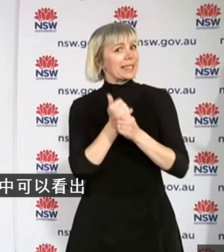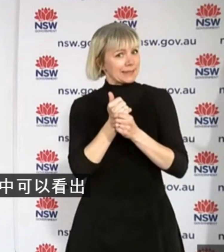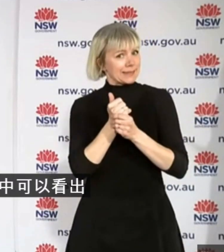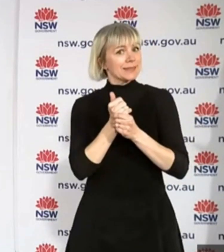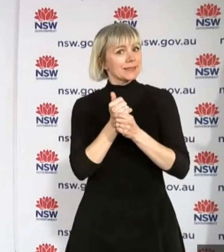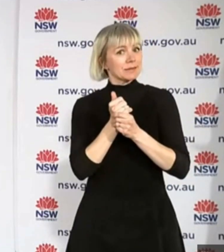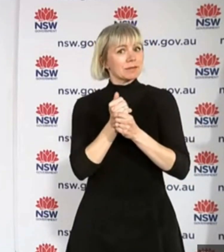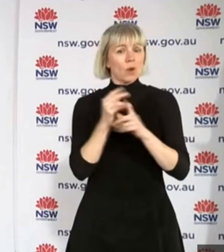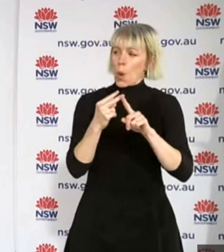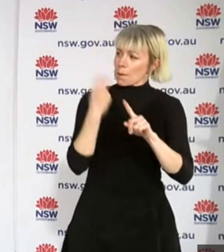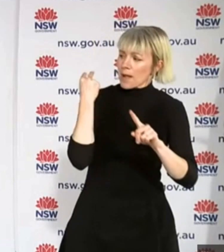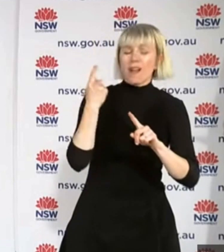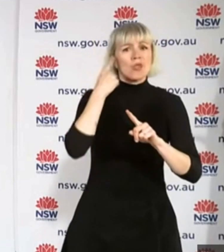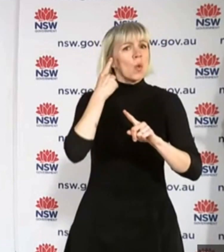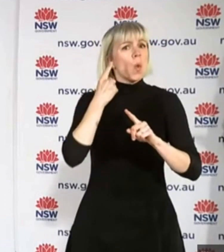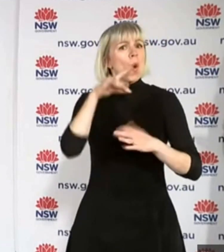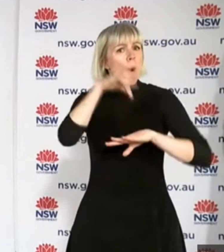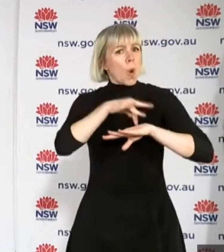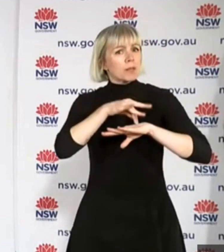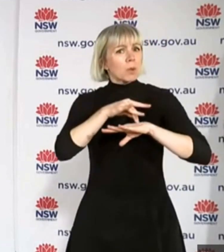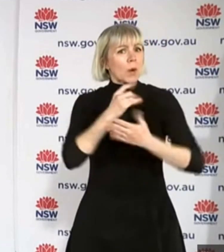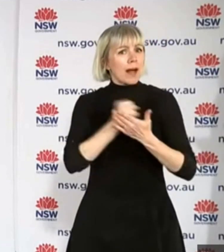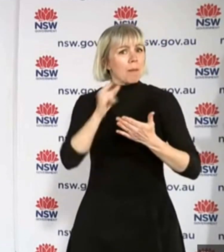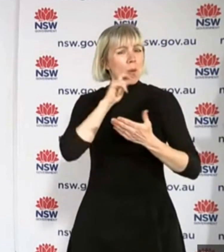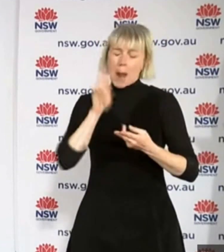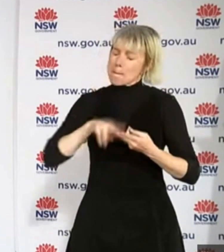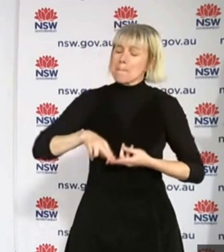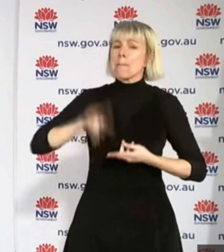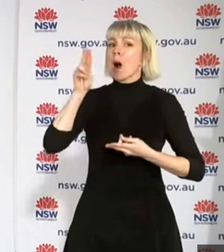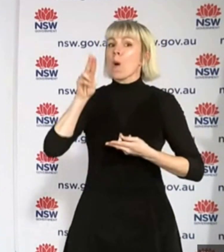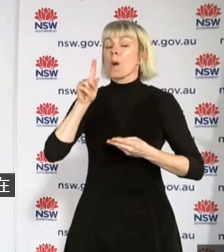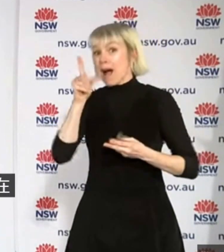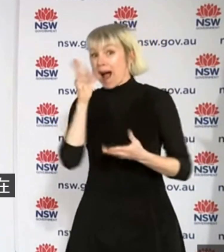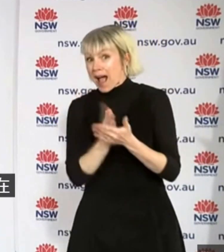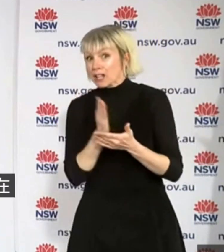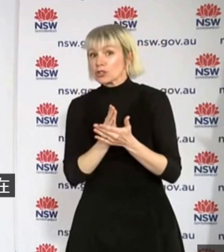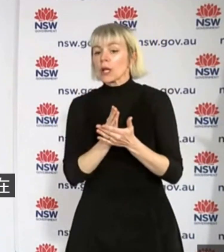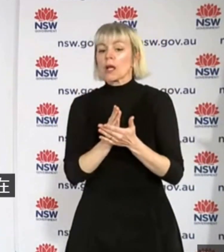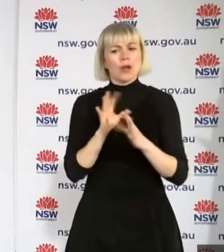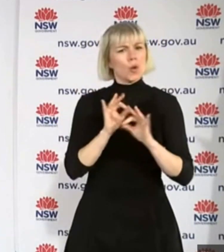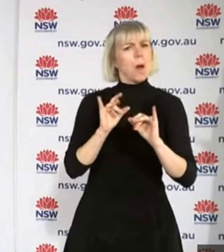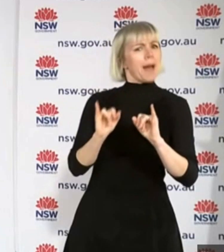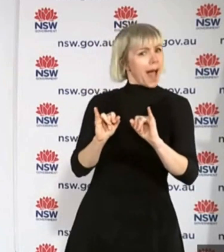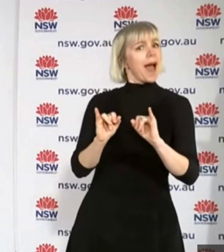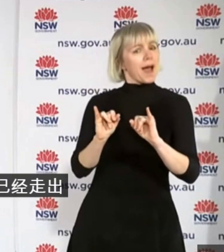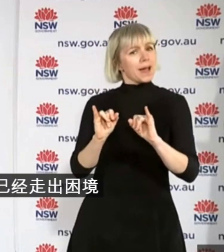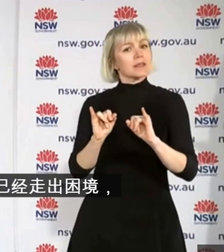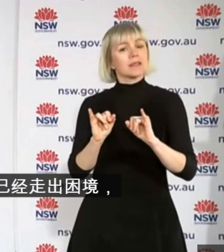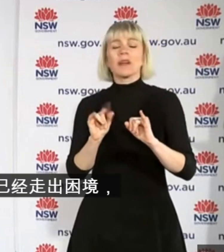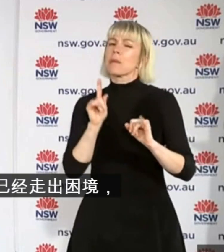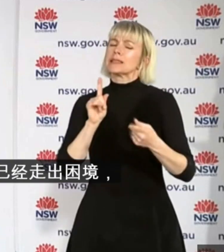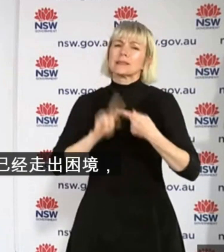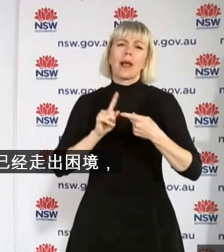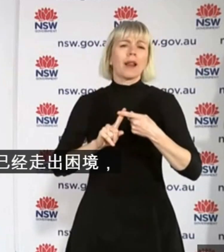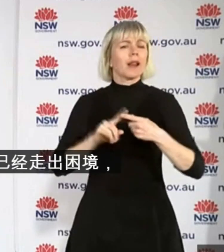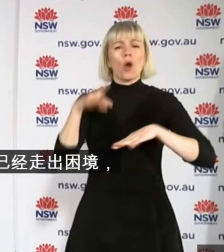modelling, and the ICU admissions have been a bit lower as well, but it doesn't mean we're out of the woods in terms of overwhelming our hospitals.